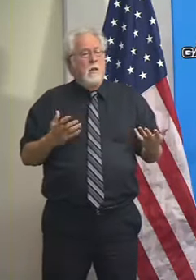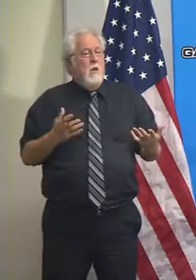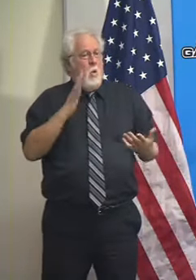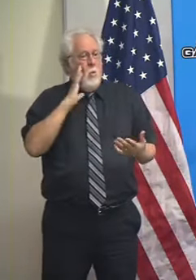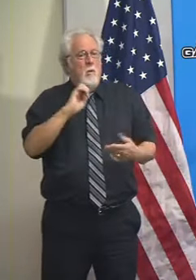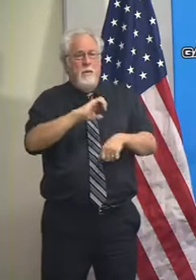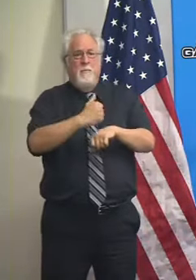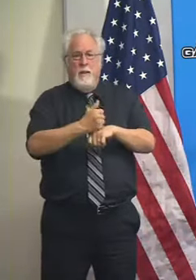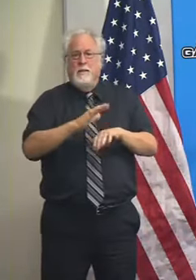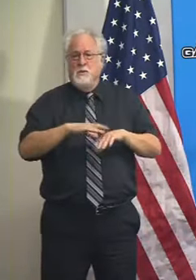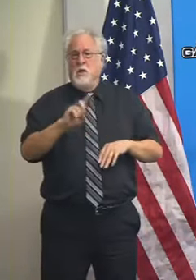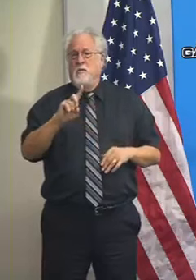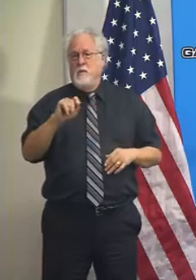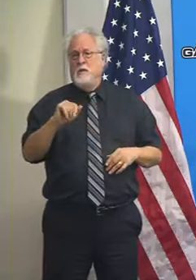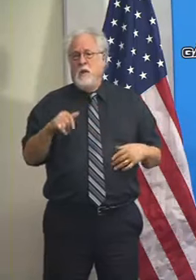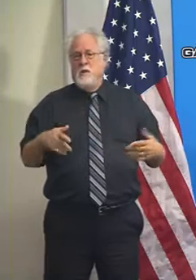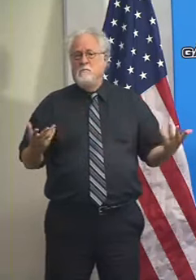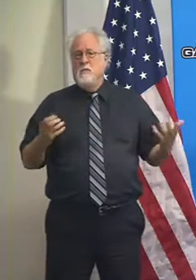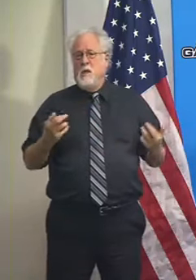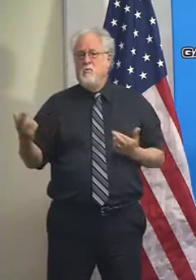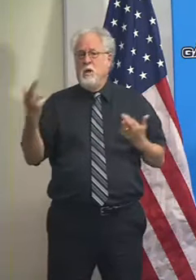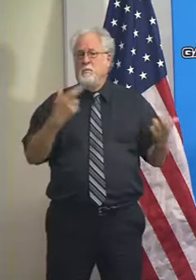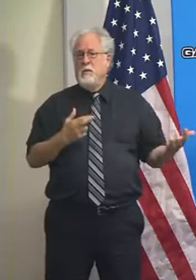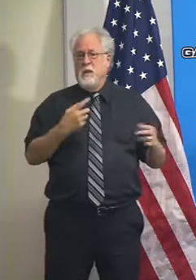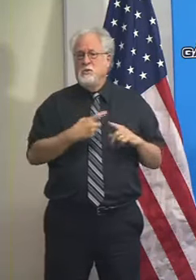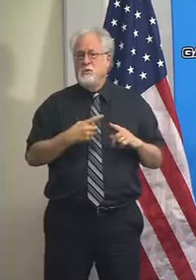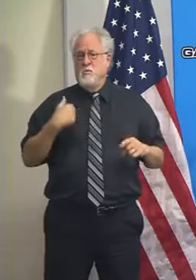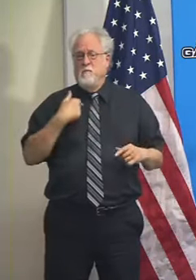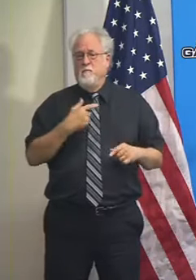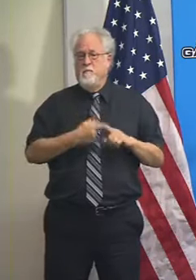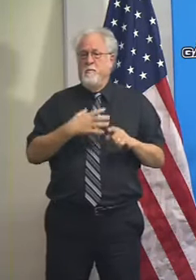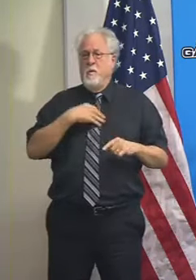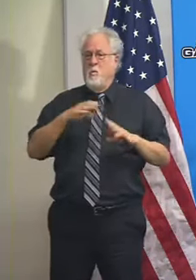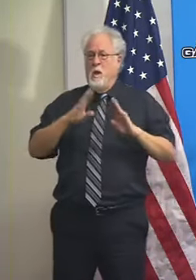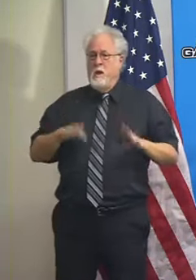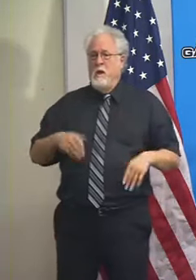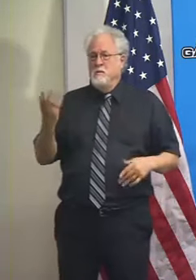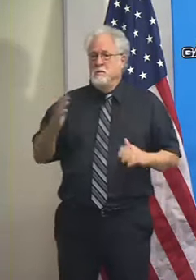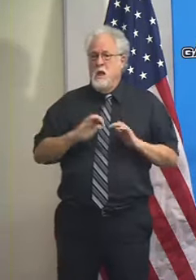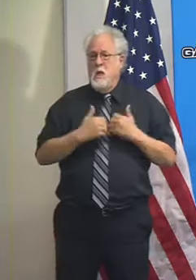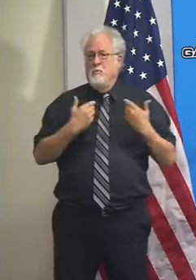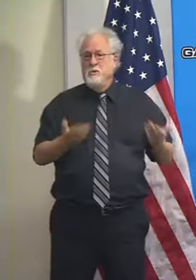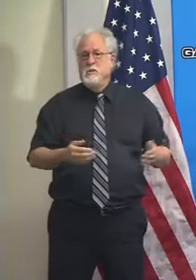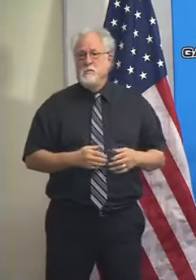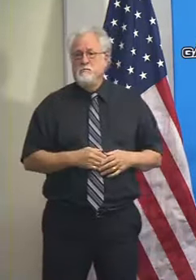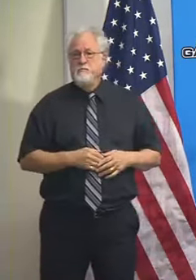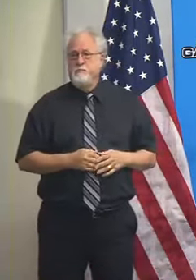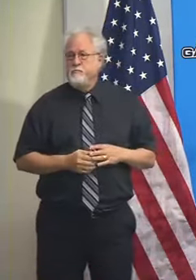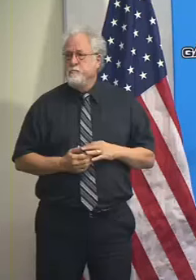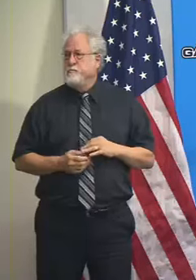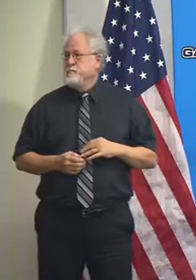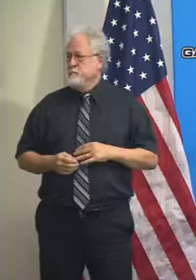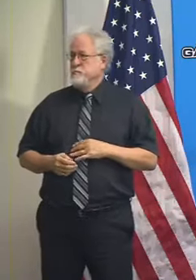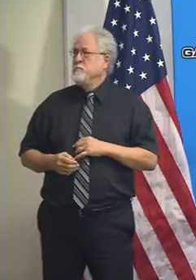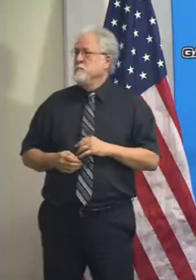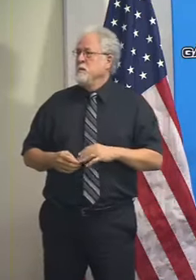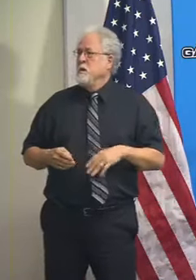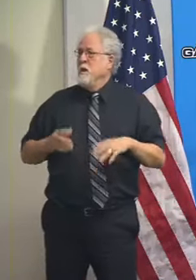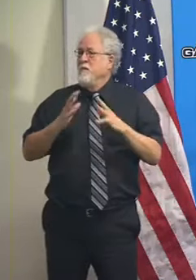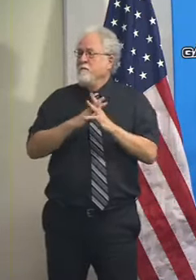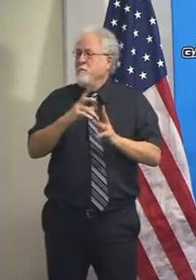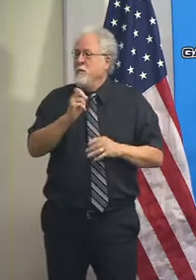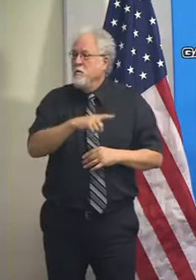be based on the data and on the recommendations that we have from the White House as to how we proceed. Yes, sir. A football